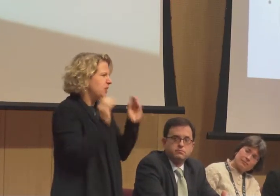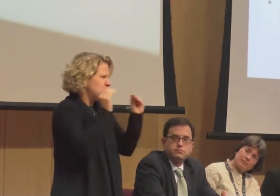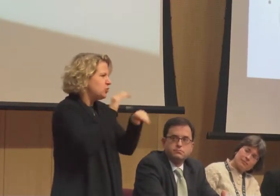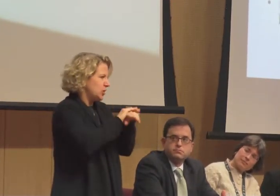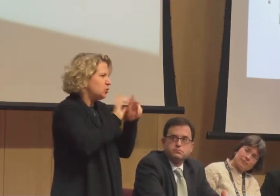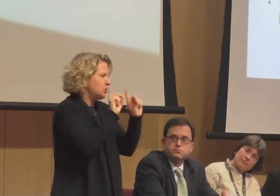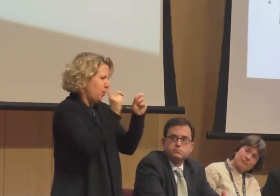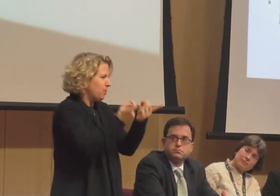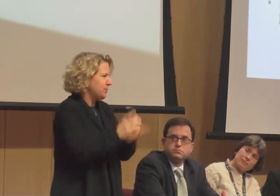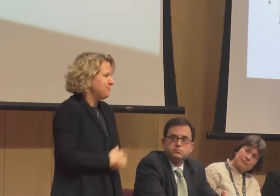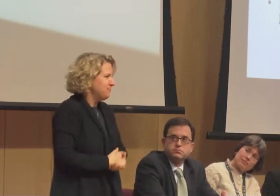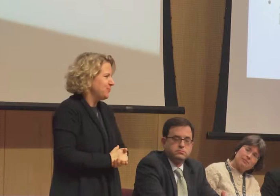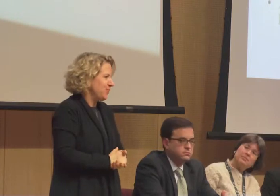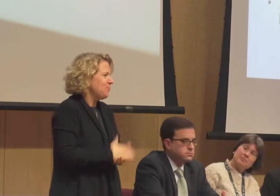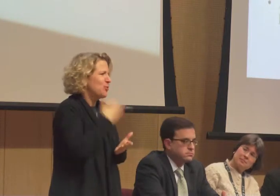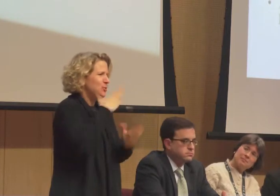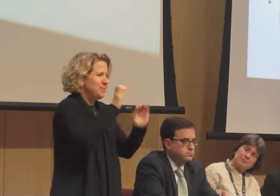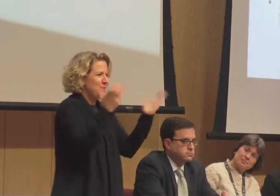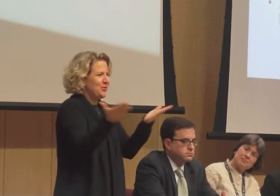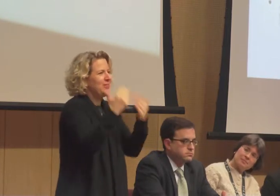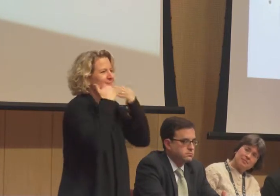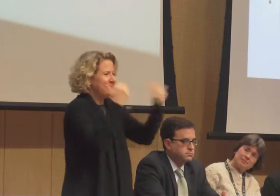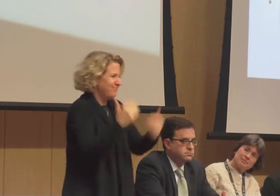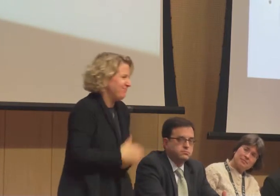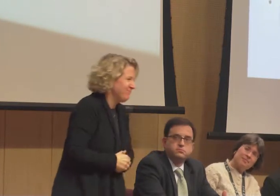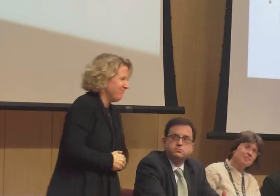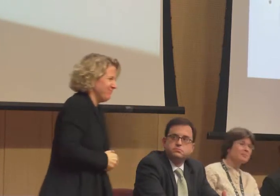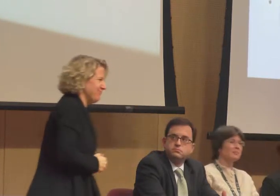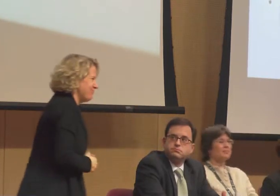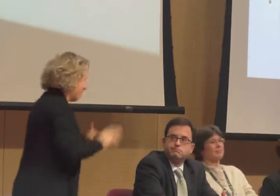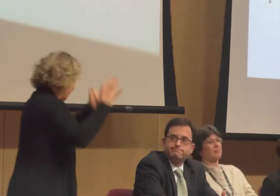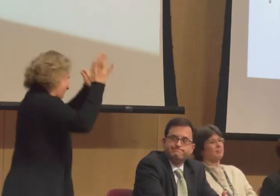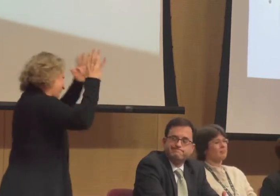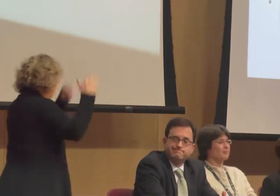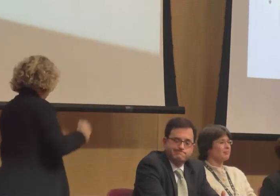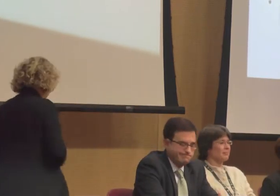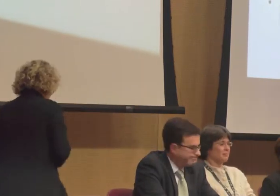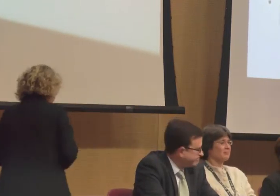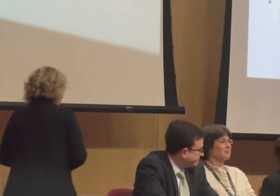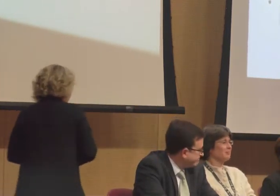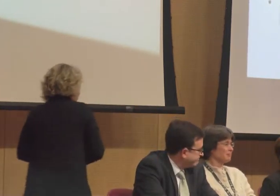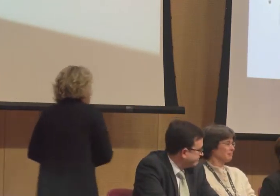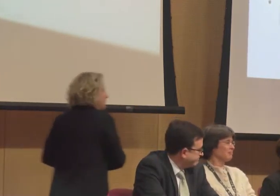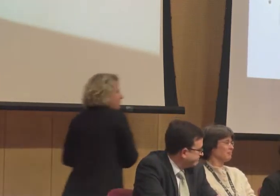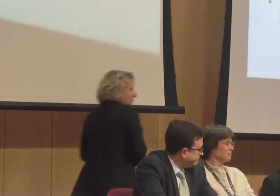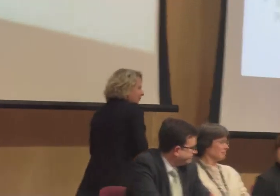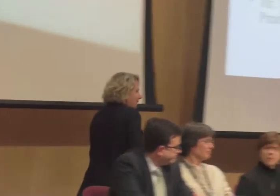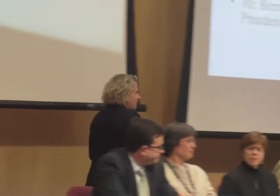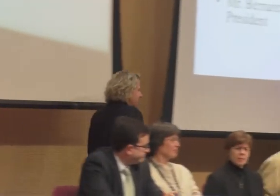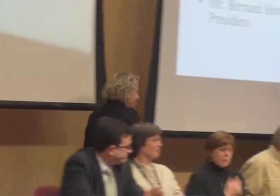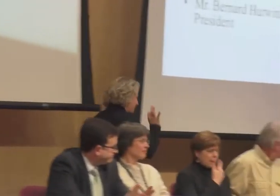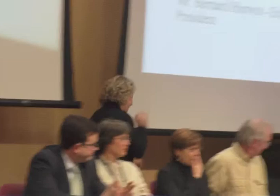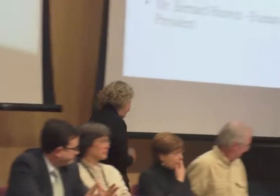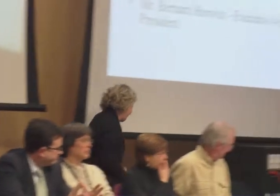to teach classes here. So thank you very much for having me this evening.